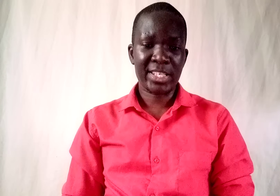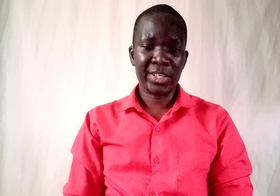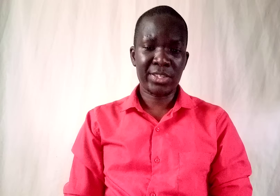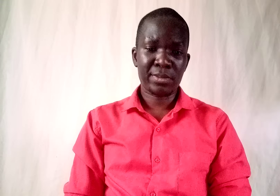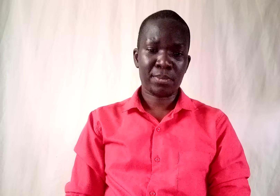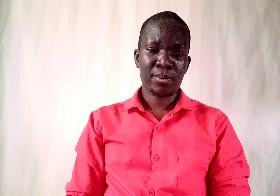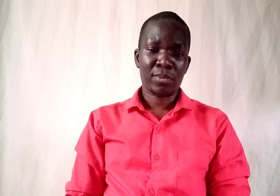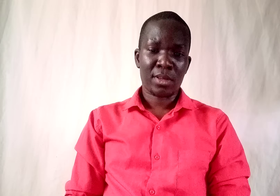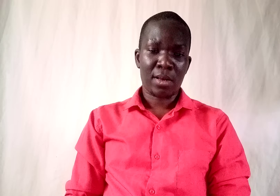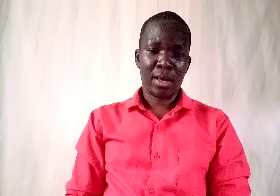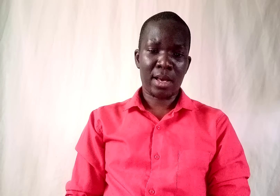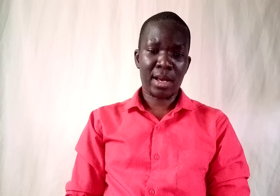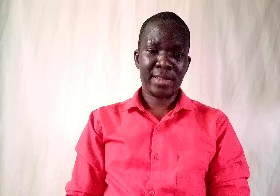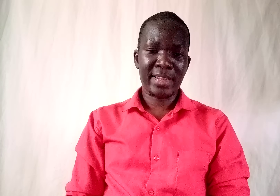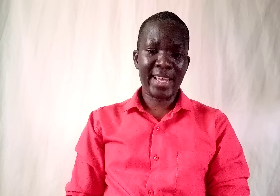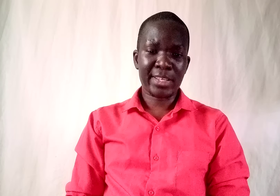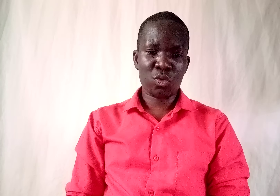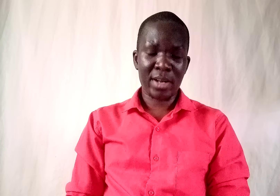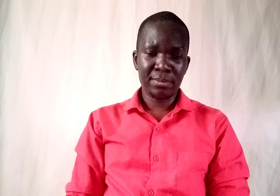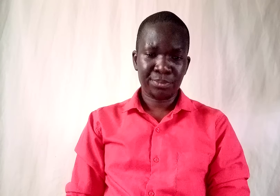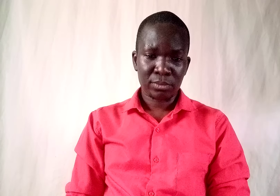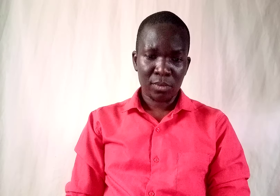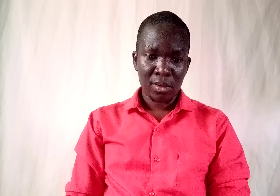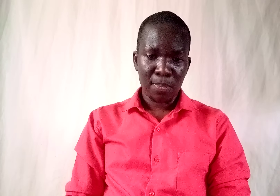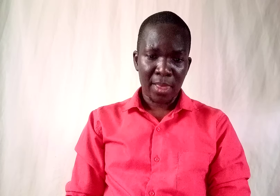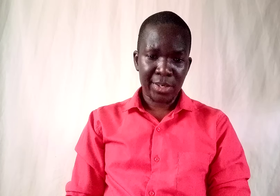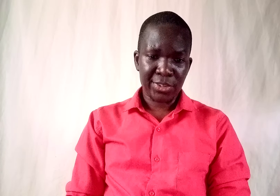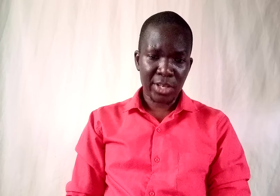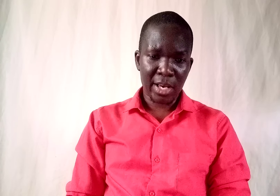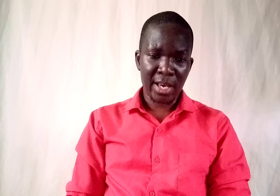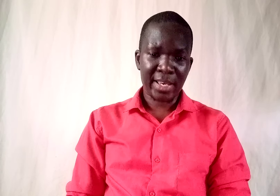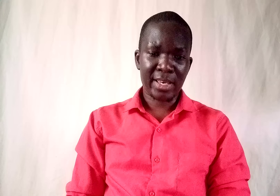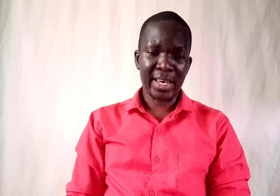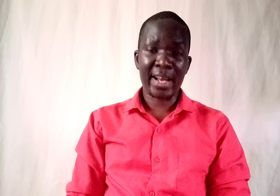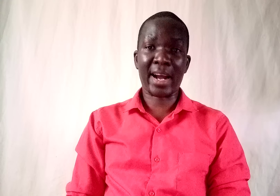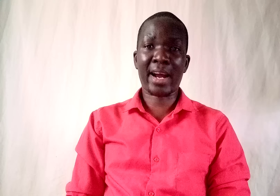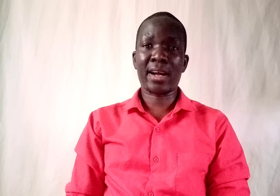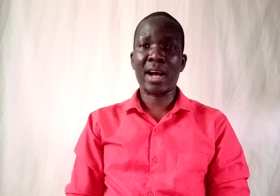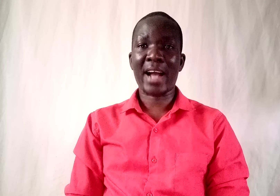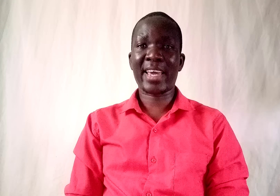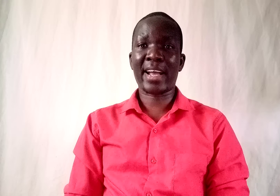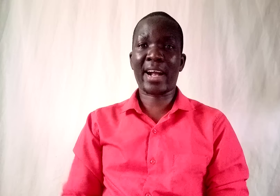it. The next one is cake. A cake.